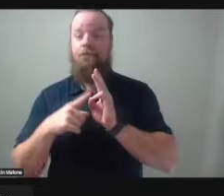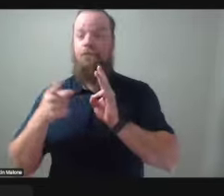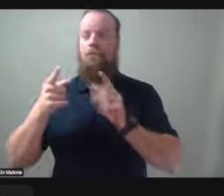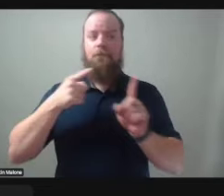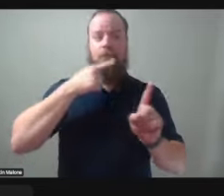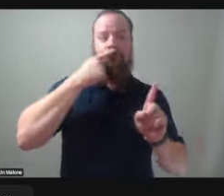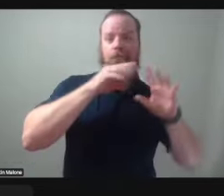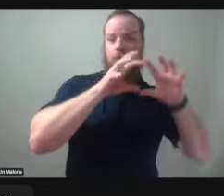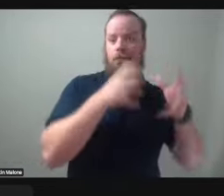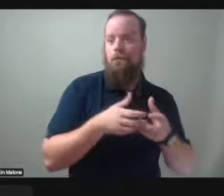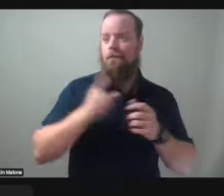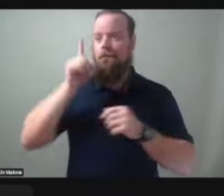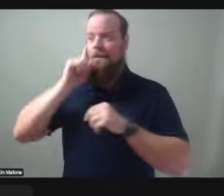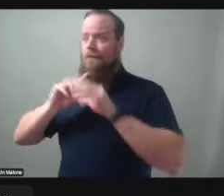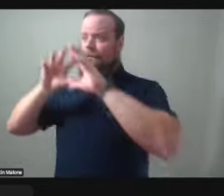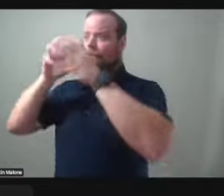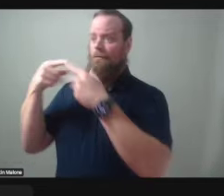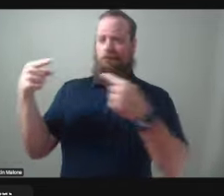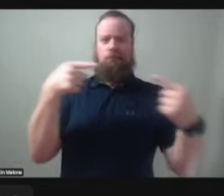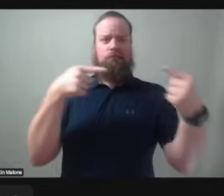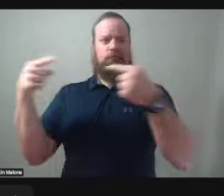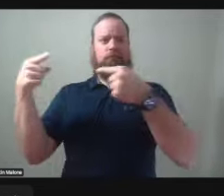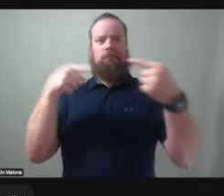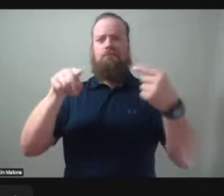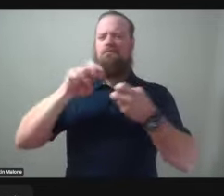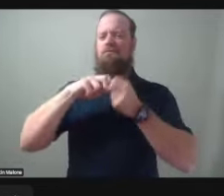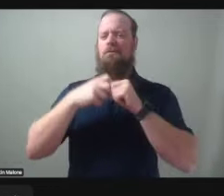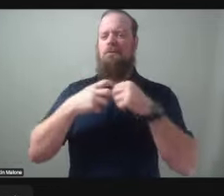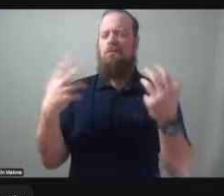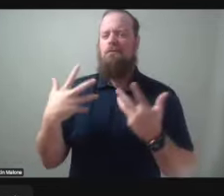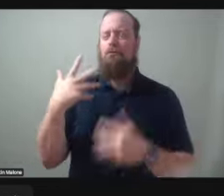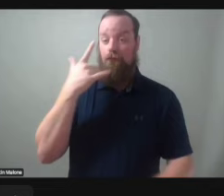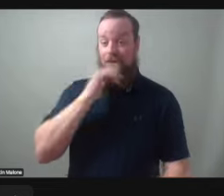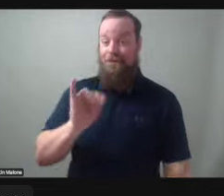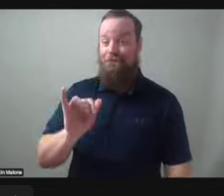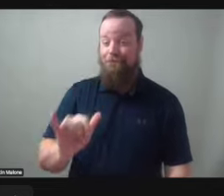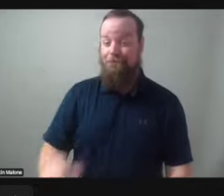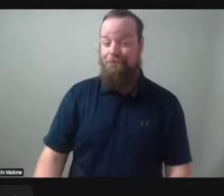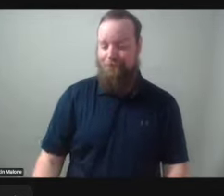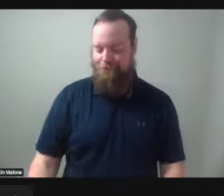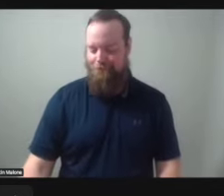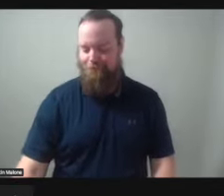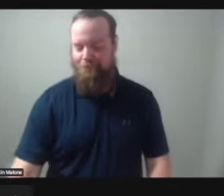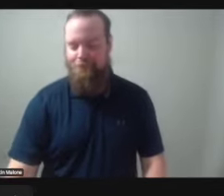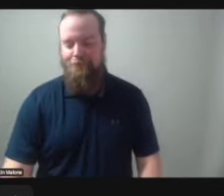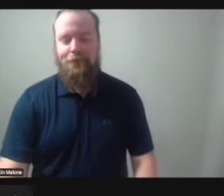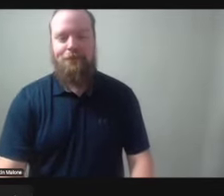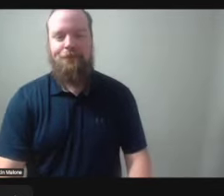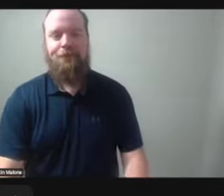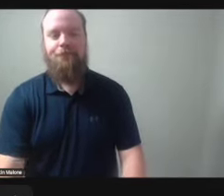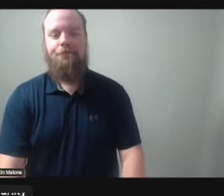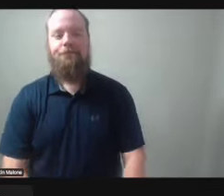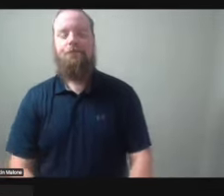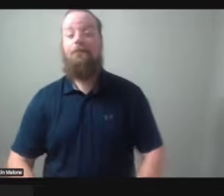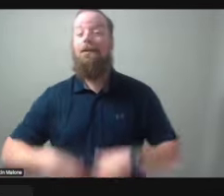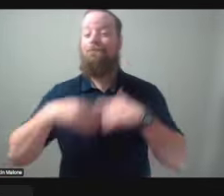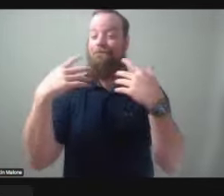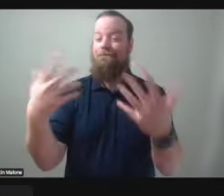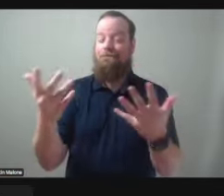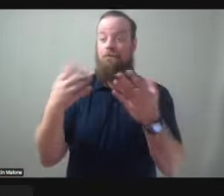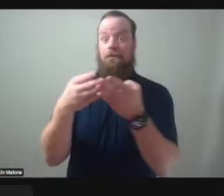if there is any literature in the culture, and as well as issues that come up between two